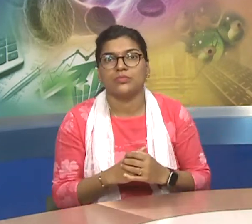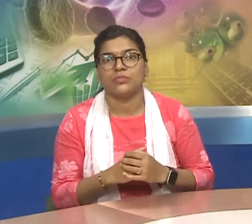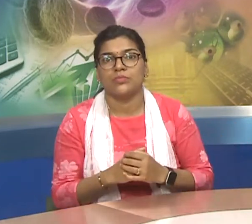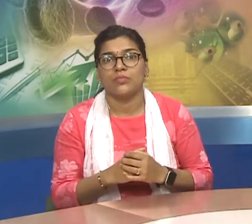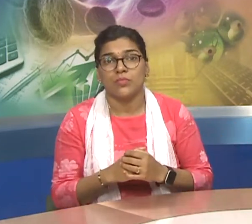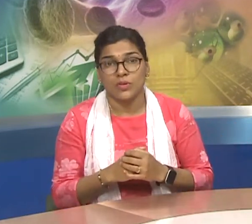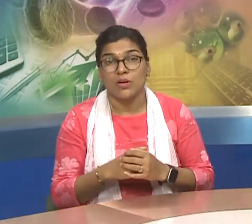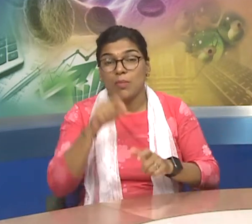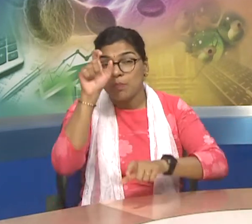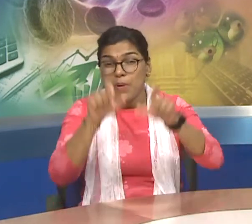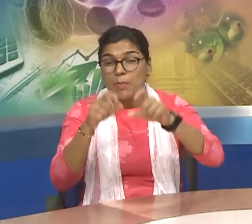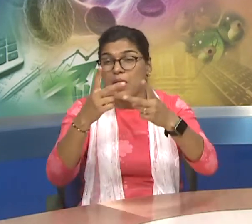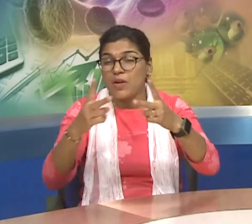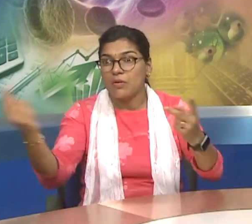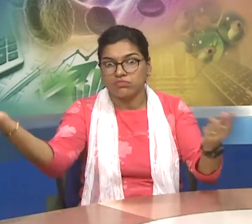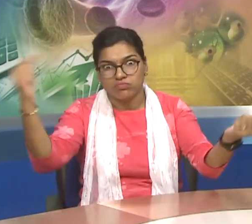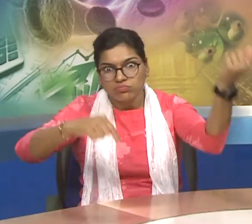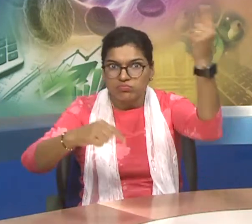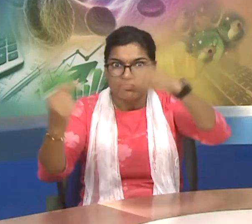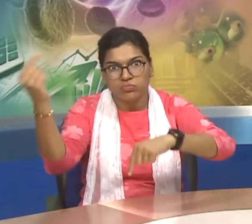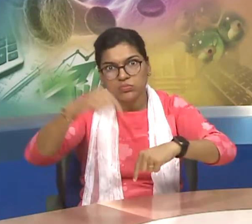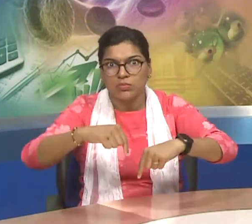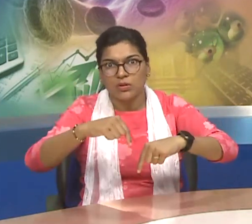We will discuss this in point number 1.